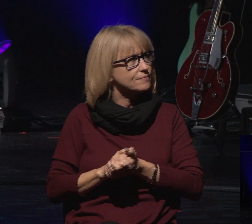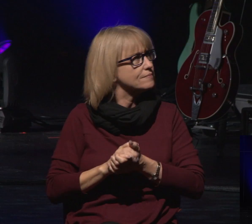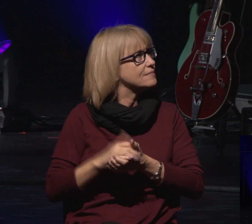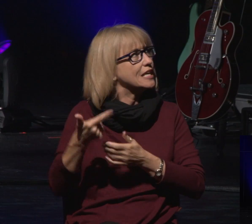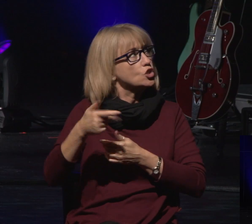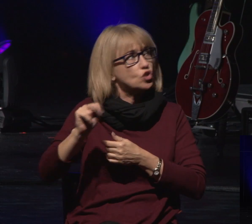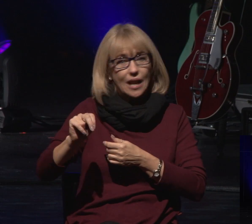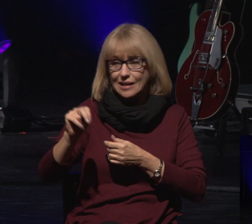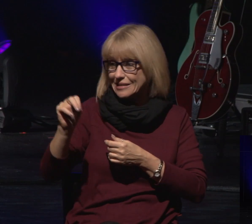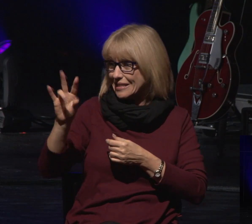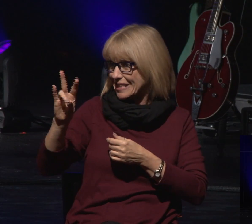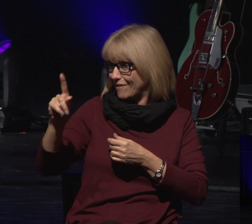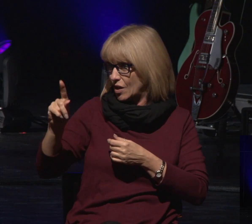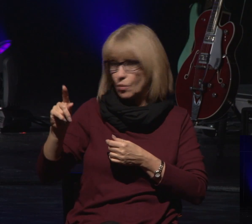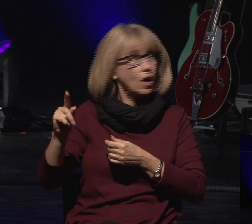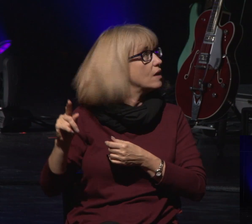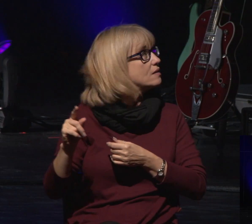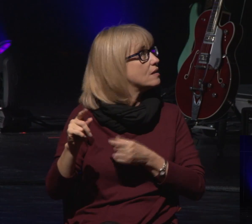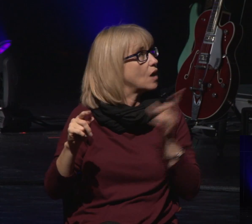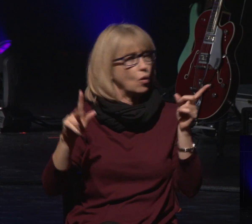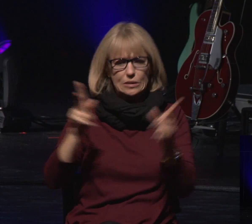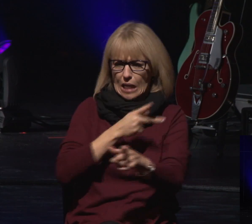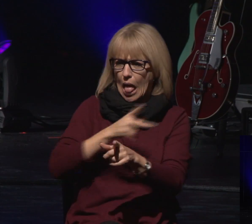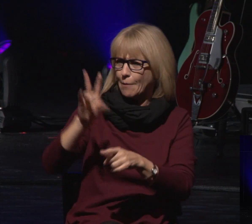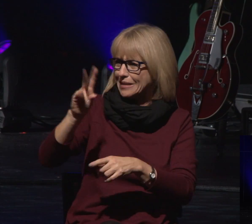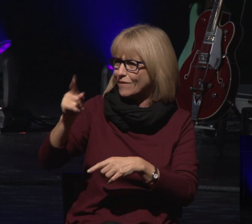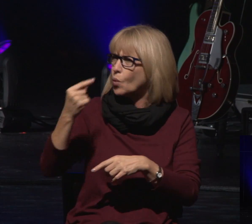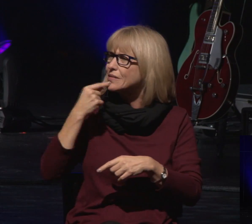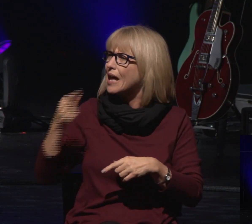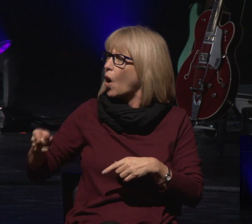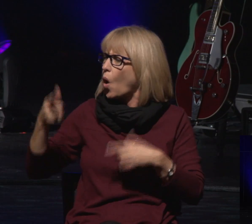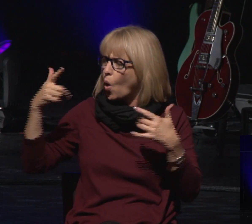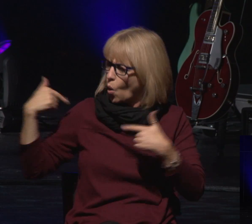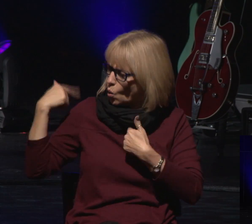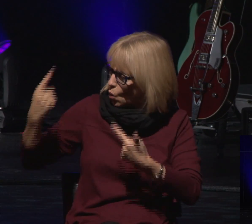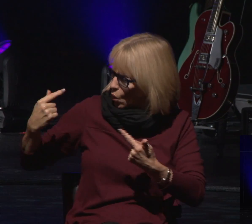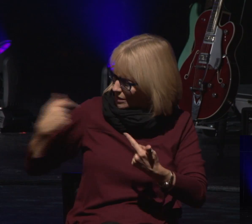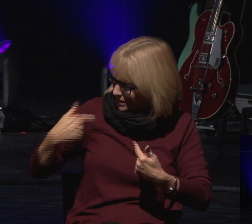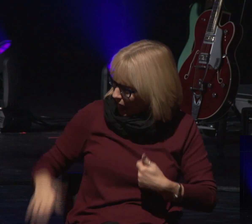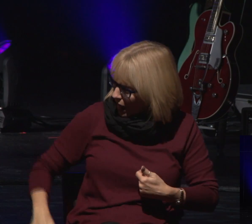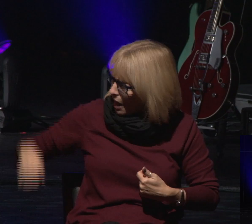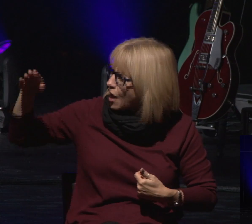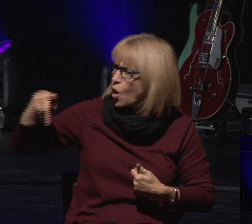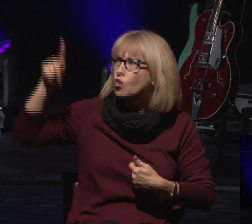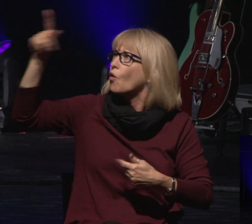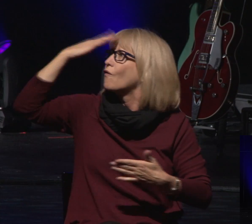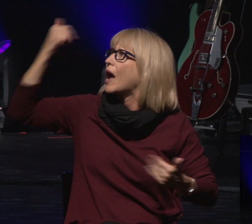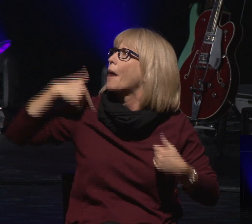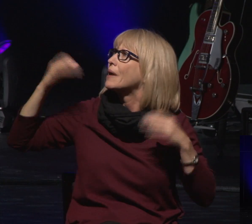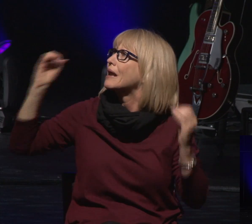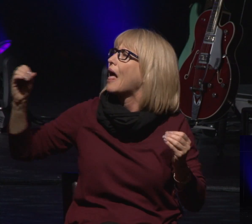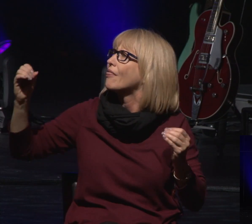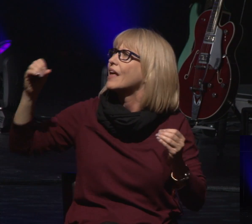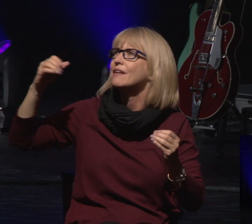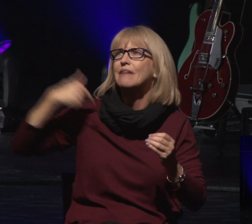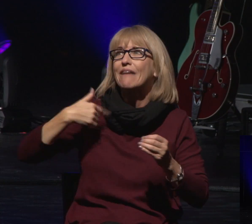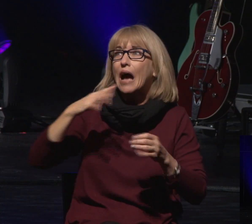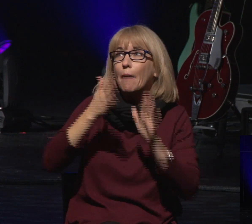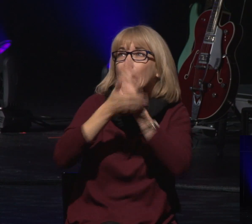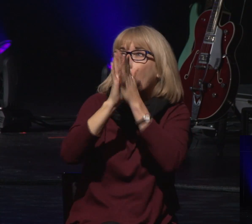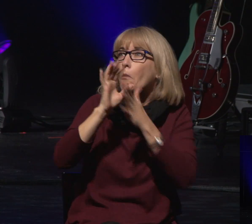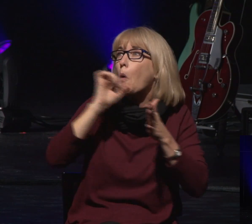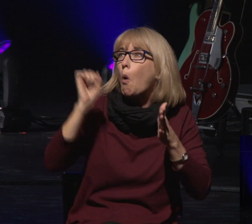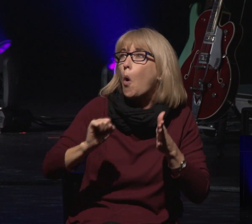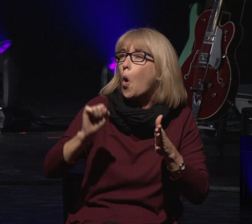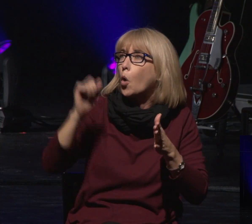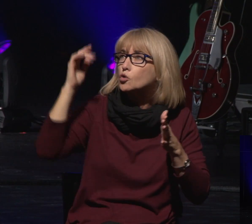me, and to this day I declare your marvelous deeds. Even when I am old and gray, do not forsake me, O God,